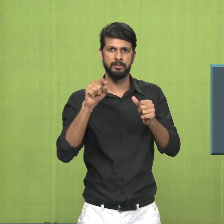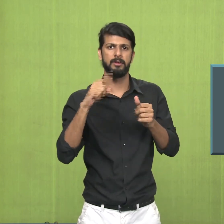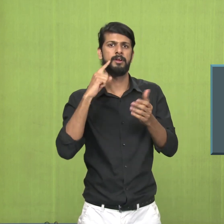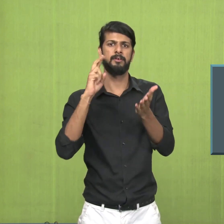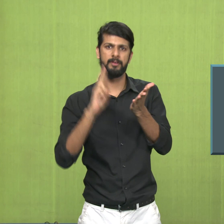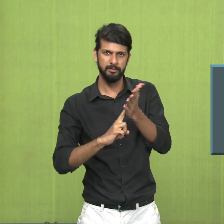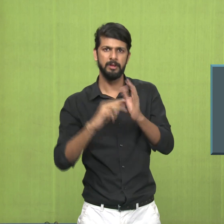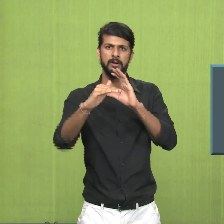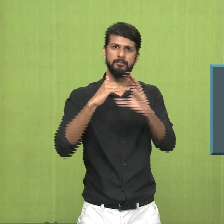signlanguage@nios.ac.in.